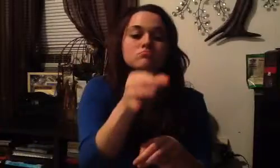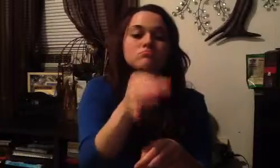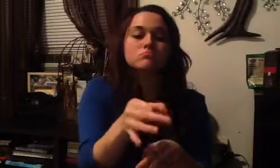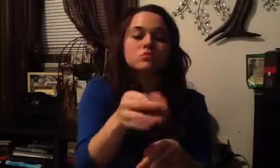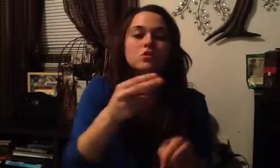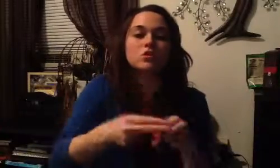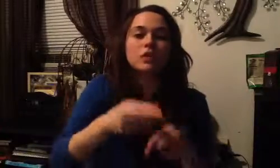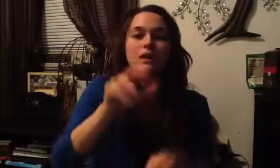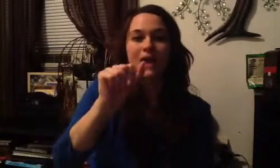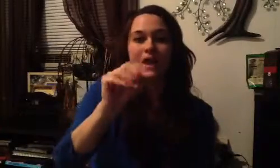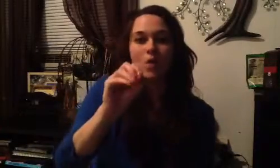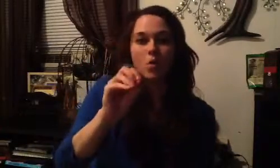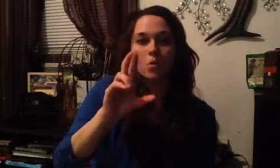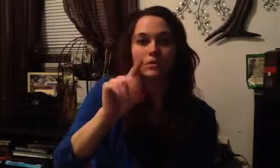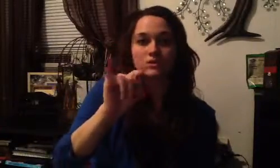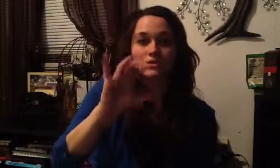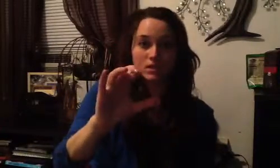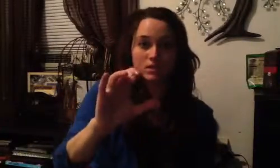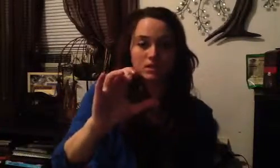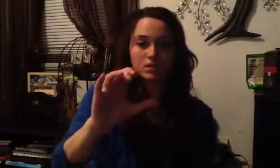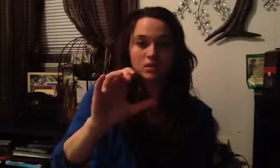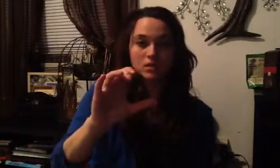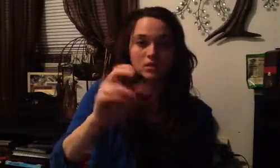aortic semilunar. So that's the aortic